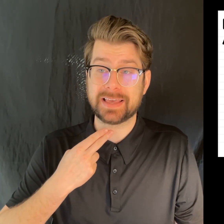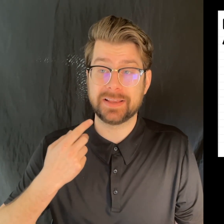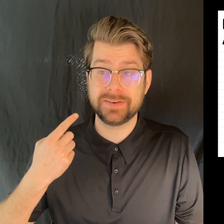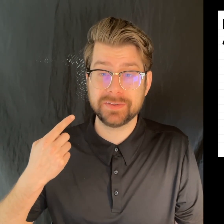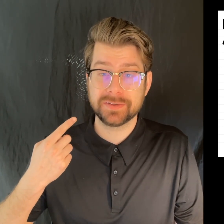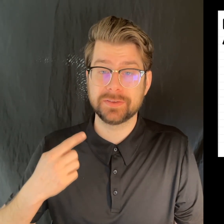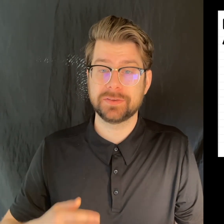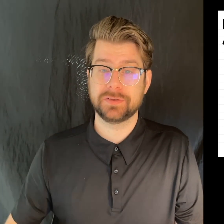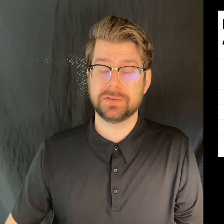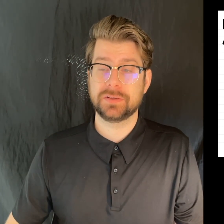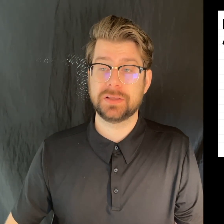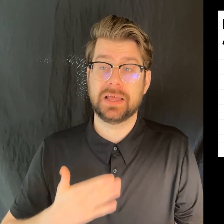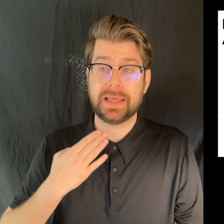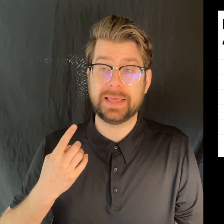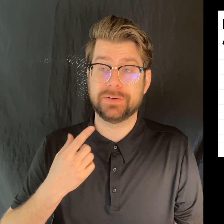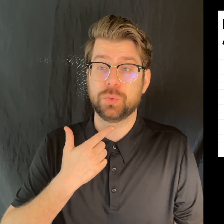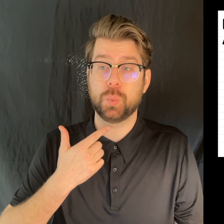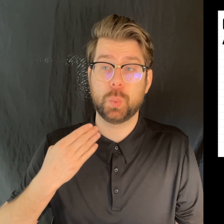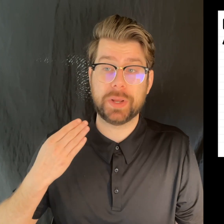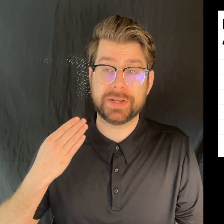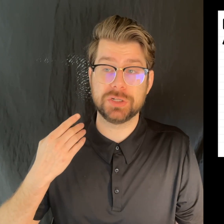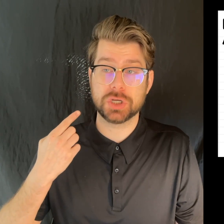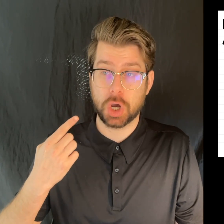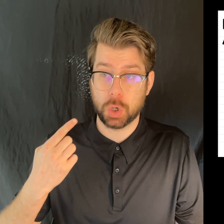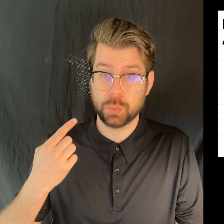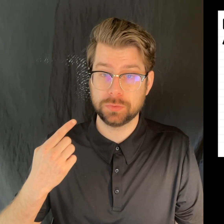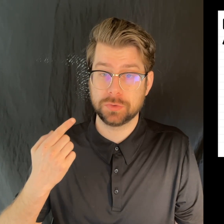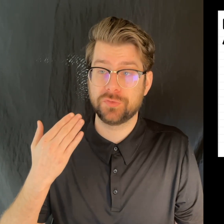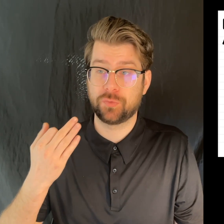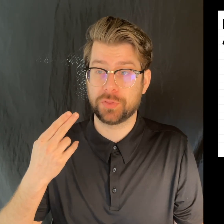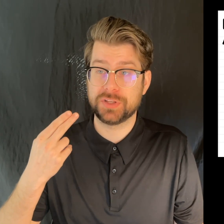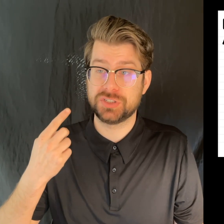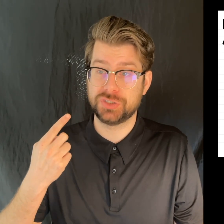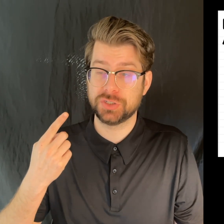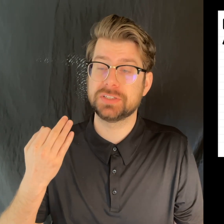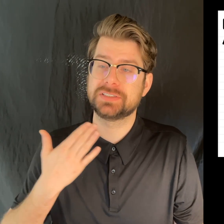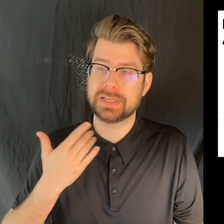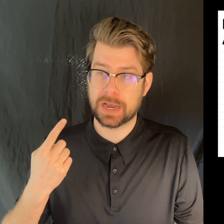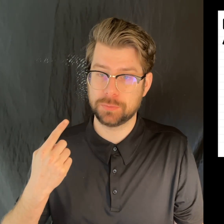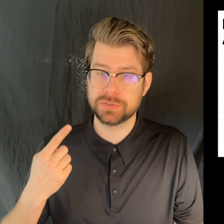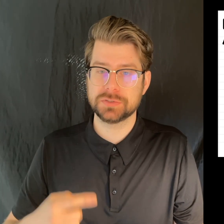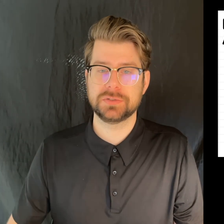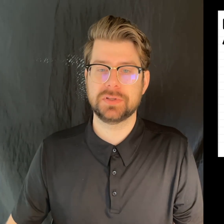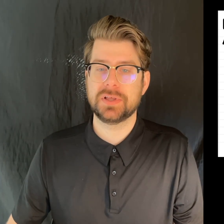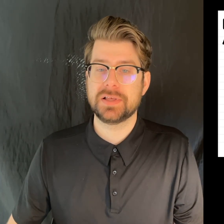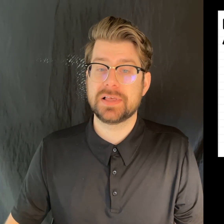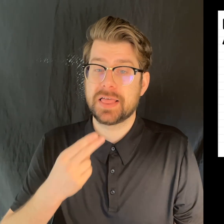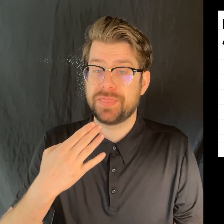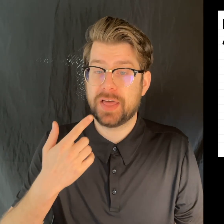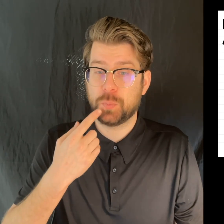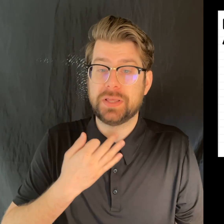kid, and window for the d sound. Then we